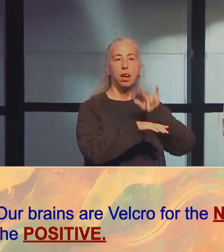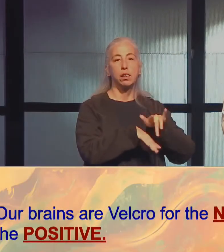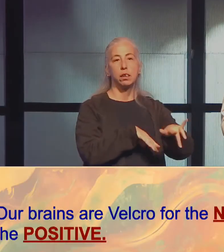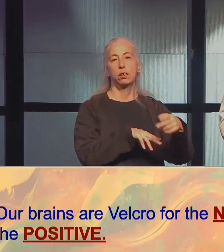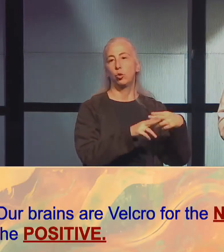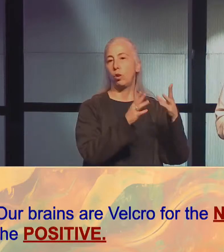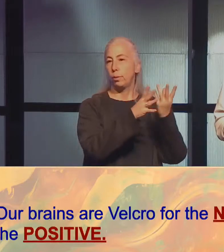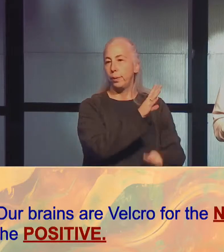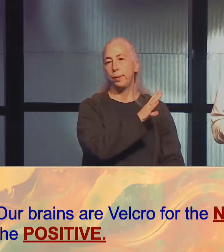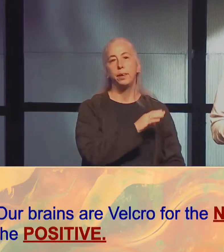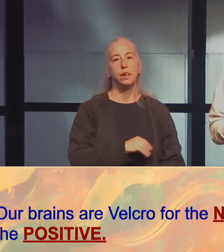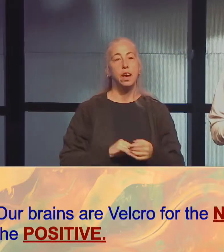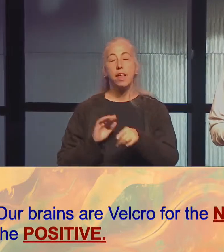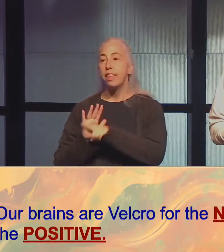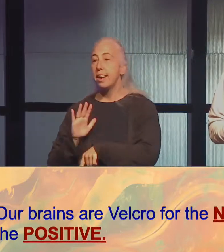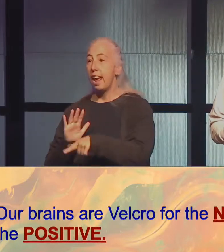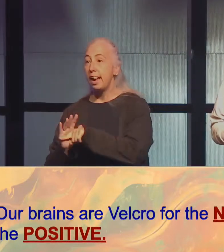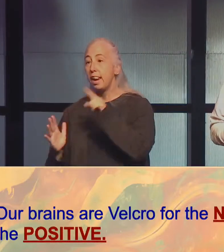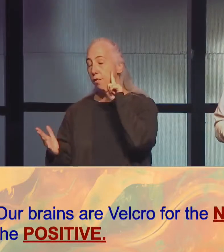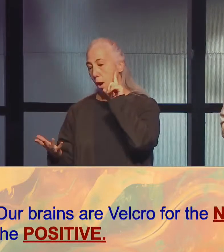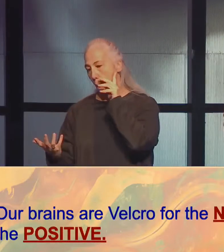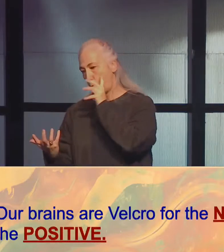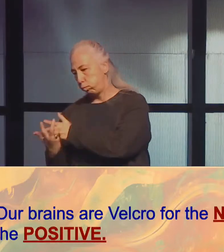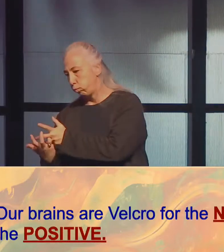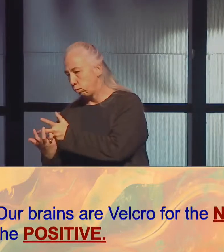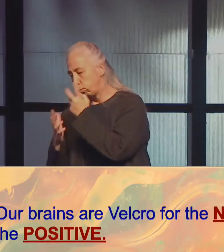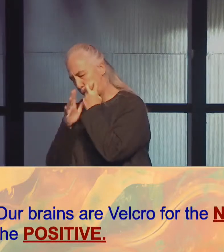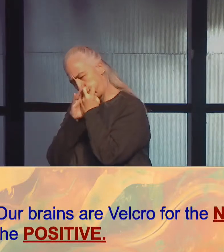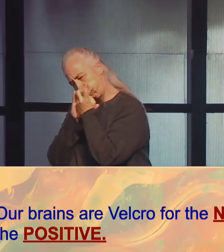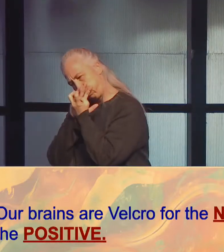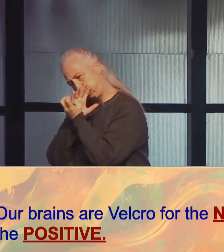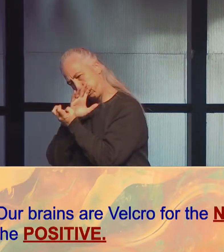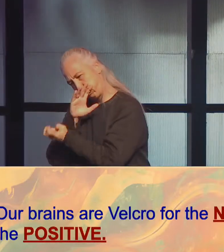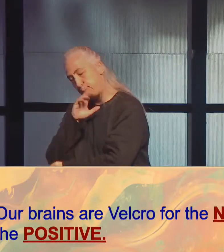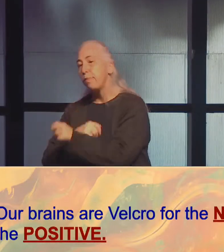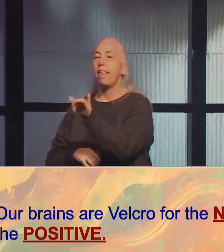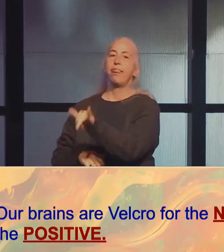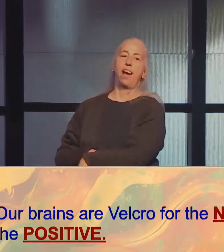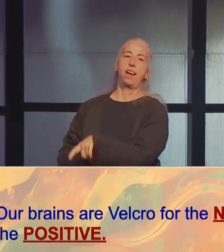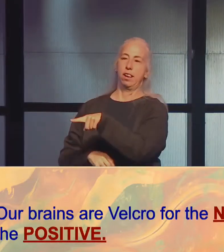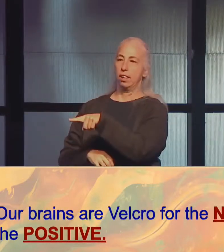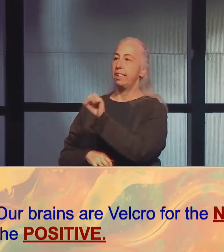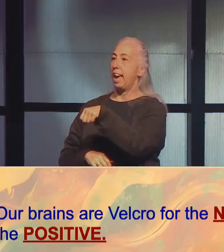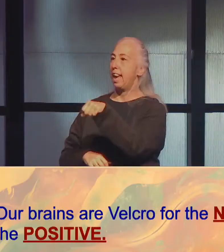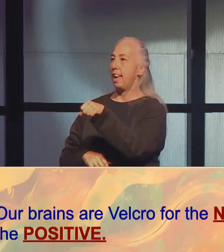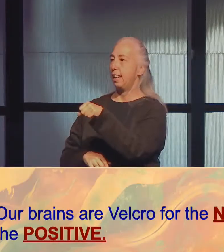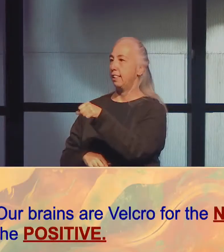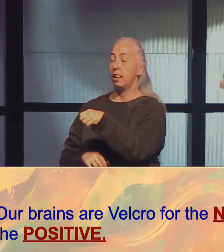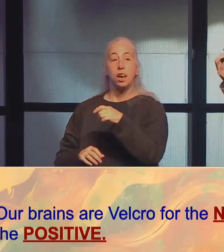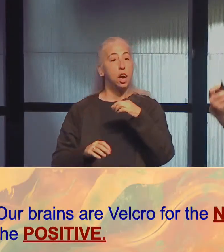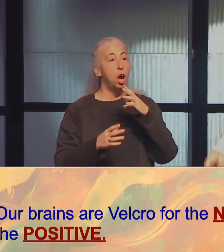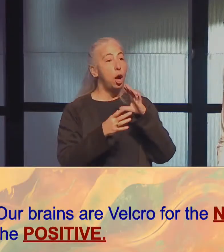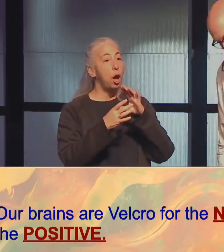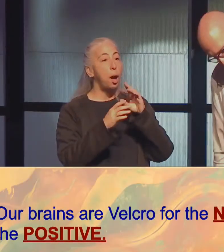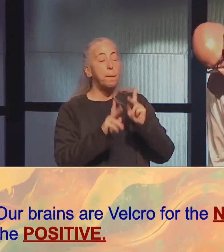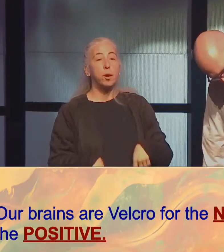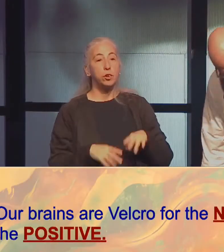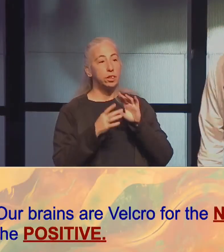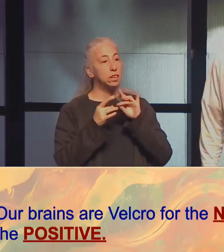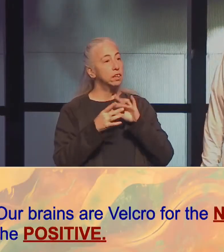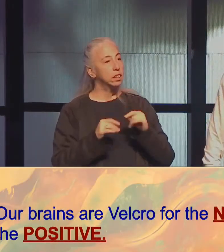into our brains, it's just like we suck that up and we're like, yes, that's exactly right. But then when somebody gives us a compliment, what do?